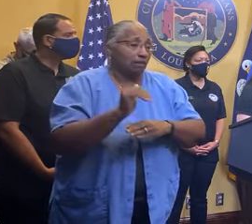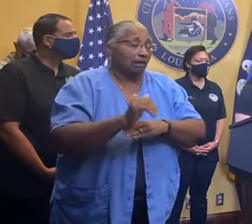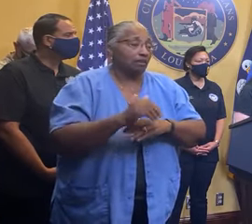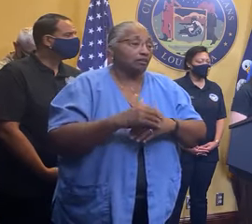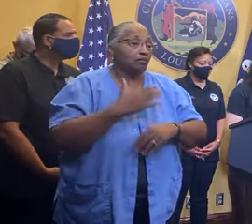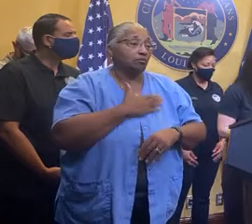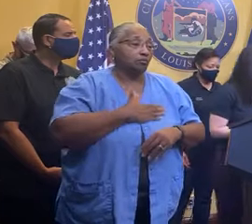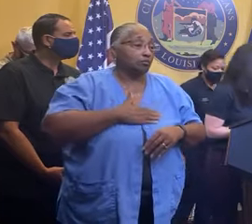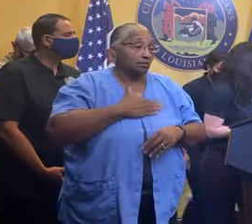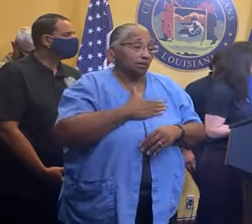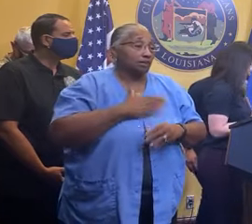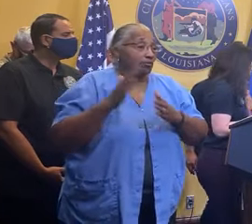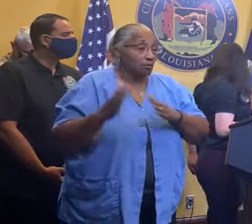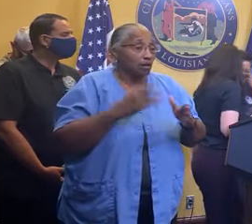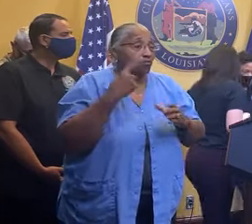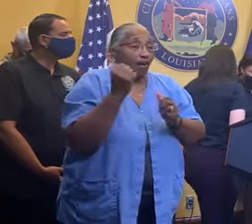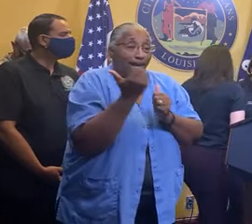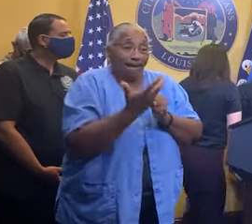point.